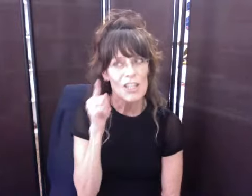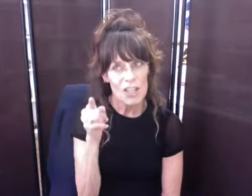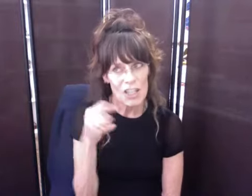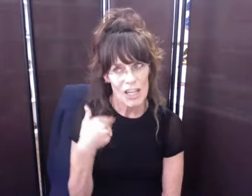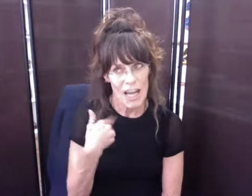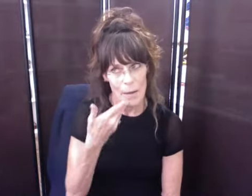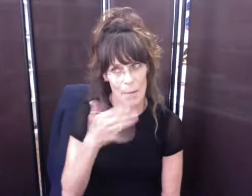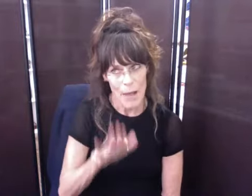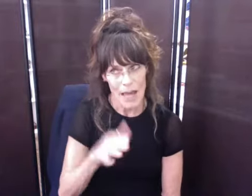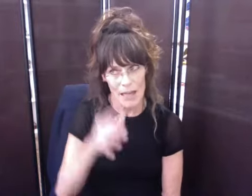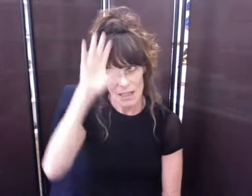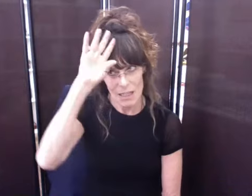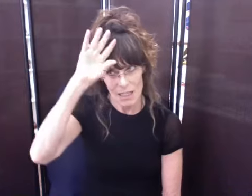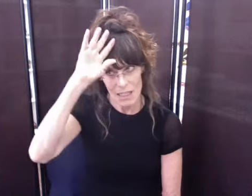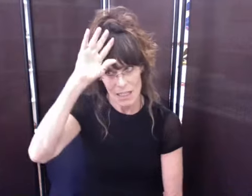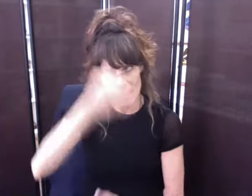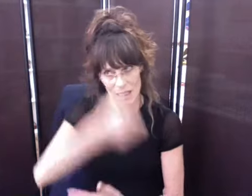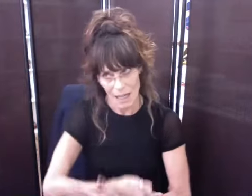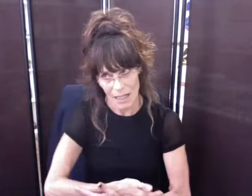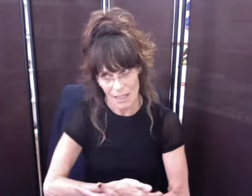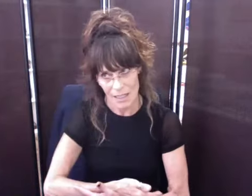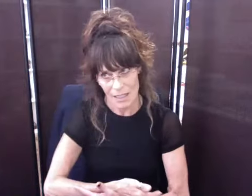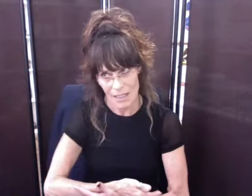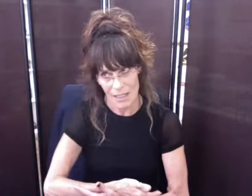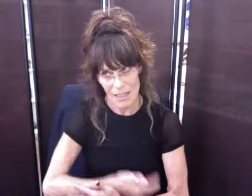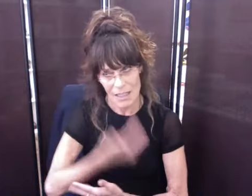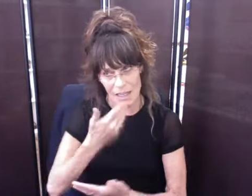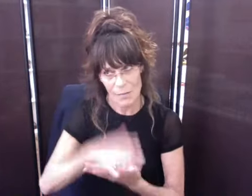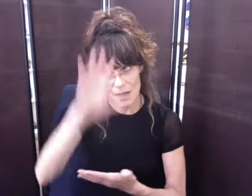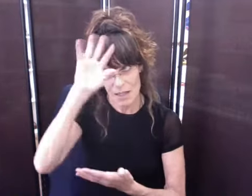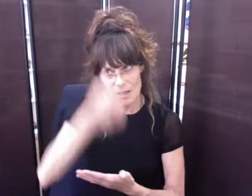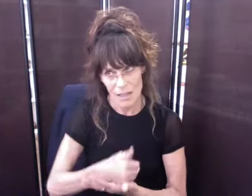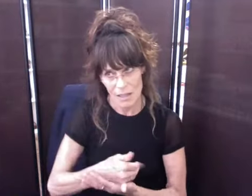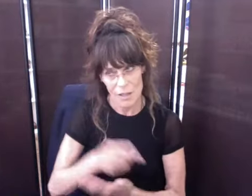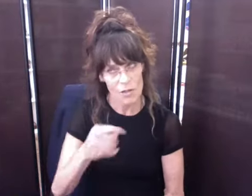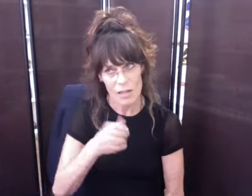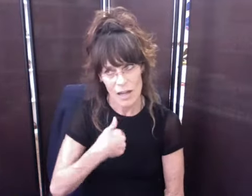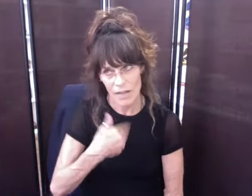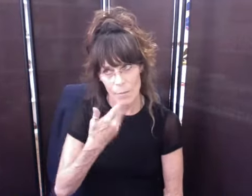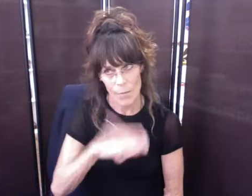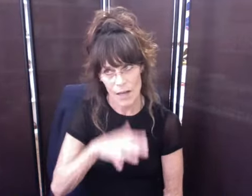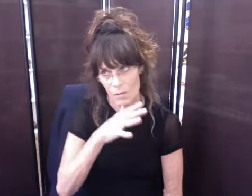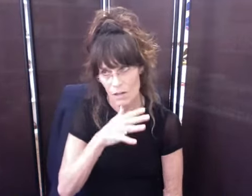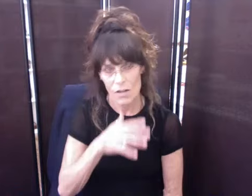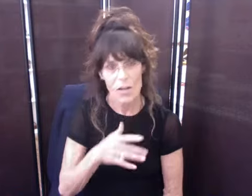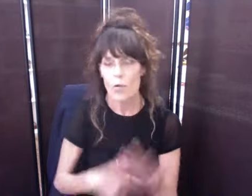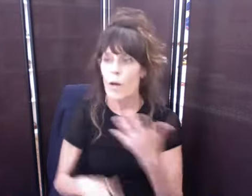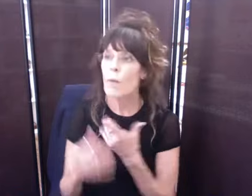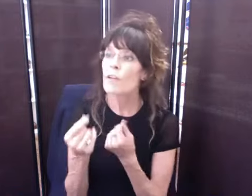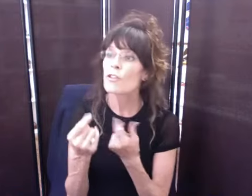that's very different. She had a bad son. You didn't have a bad mother. And so what I want you to do is I want you to call her every week